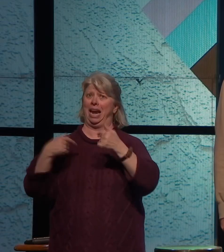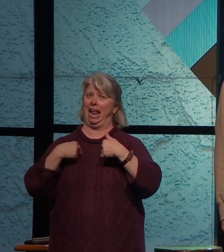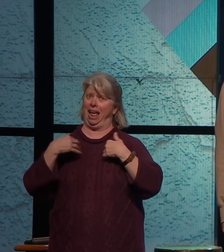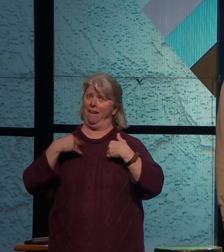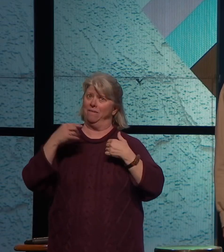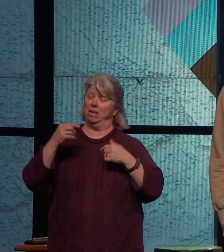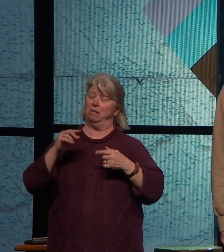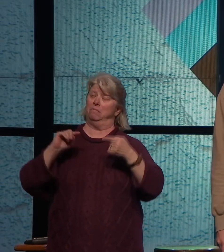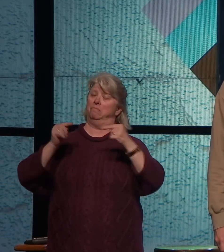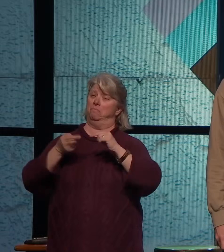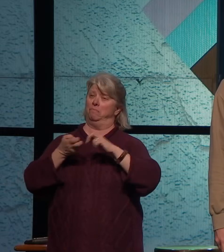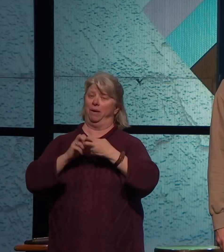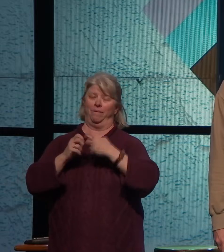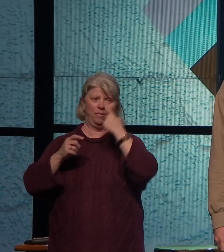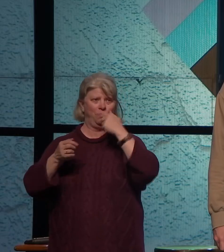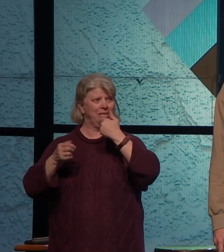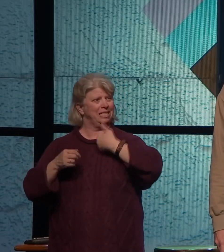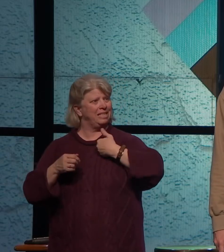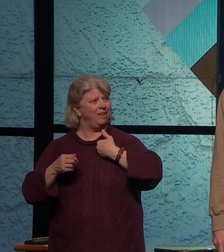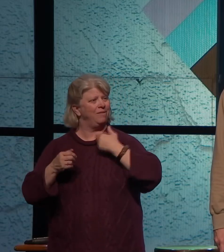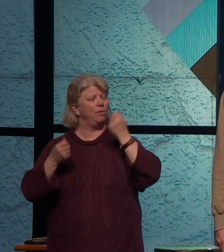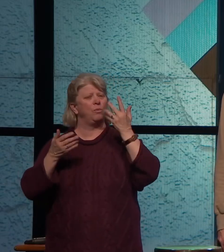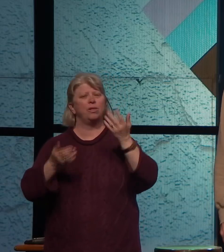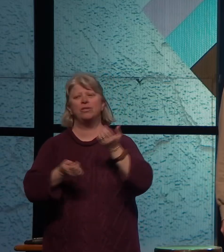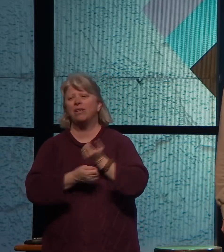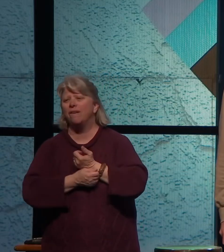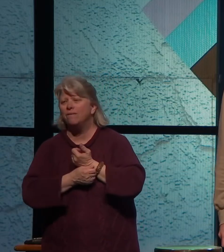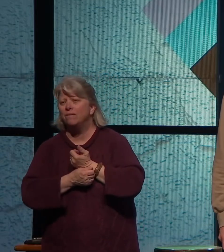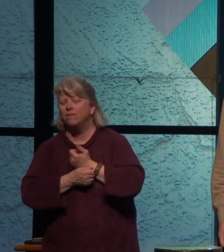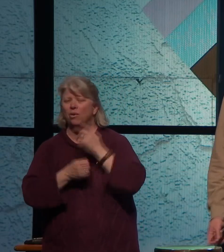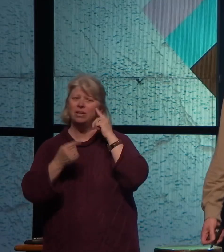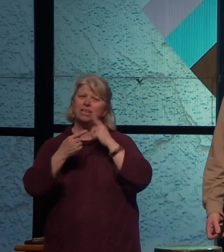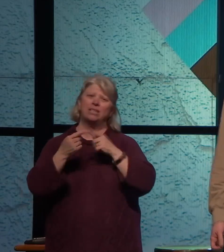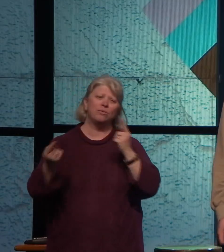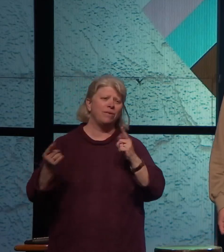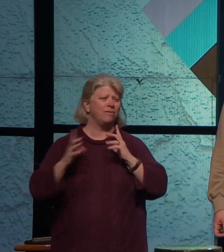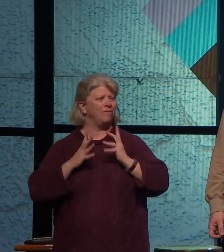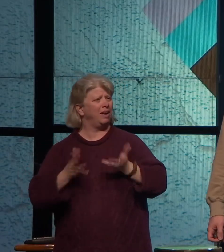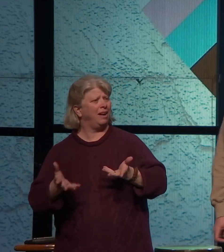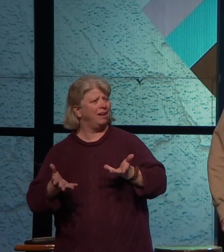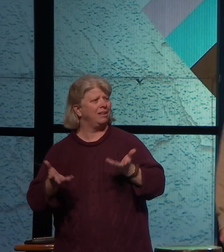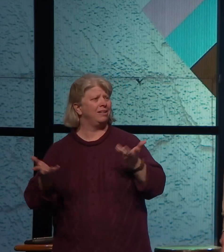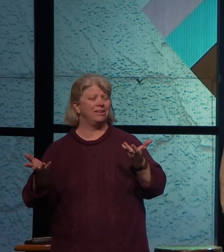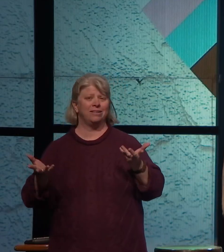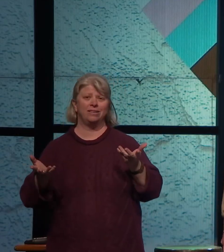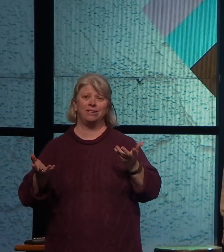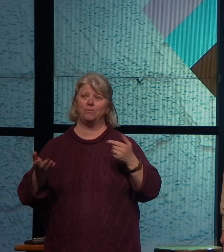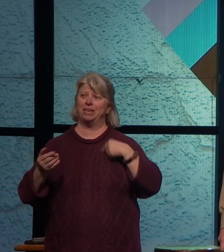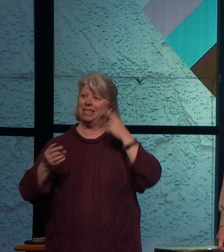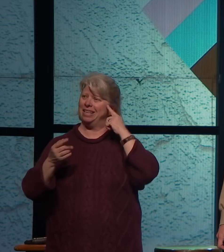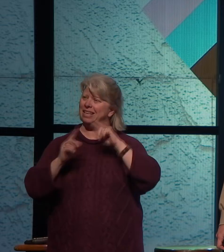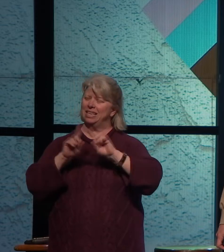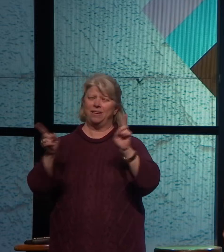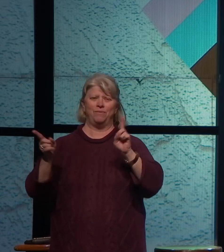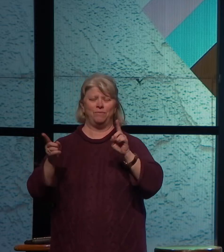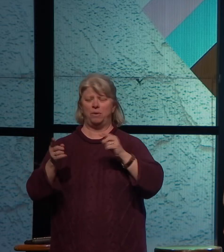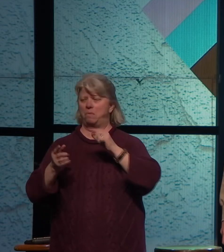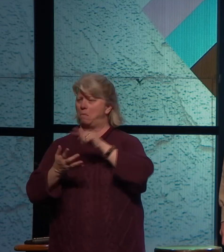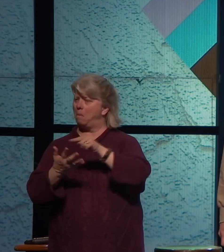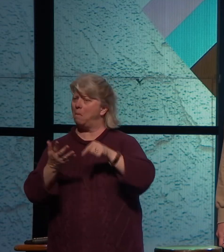own? Like, why would I do that? But I'm just going to love you, and I'm going to disagree. That's fine. I might vote differently. I might think differently about this or